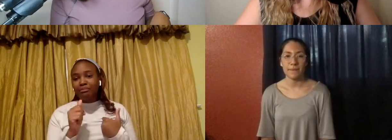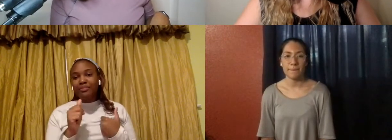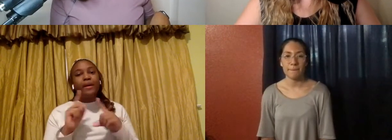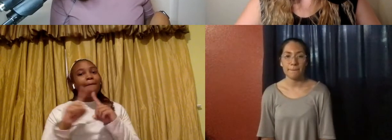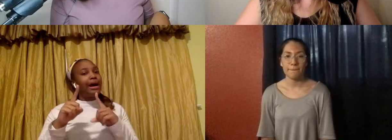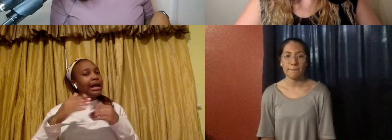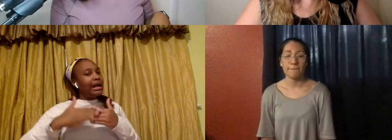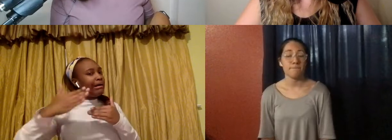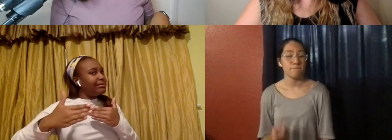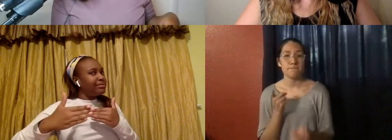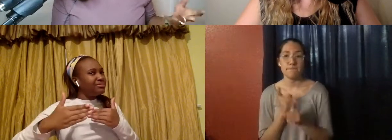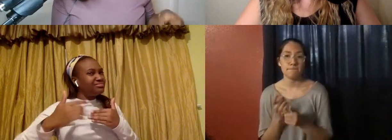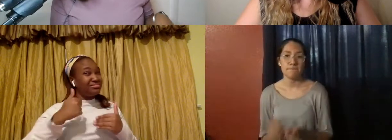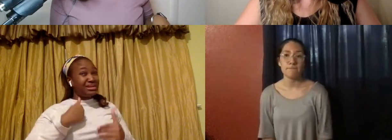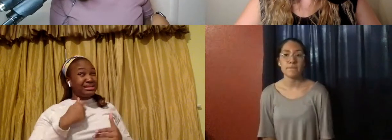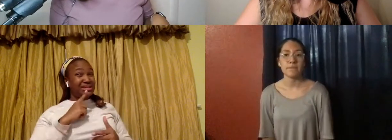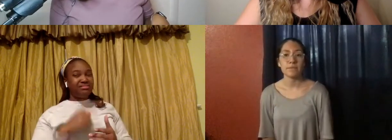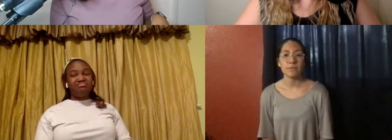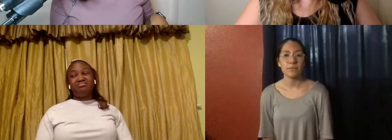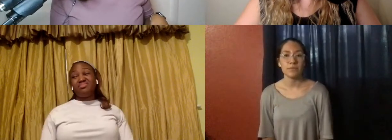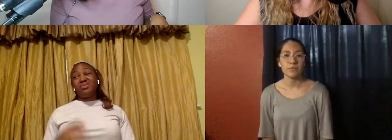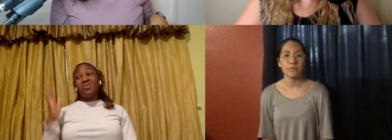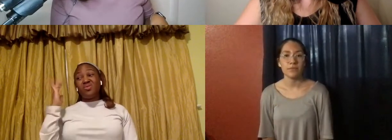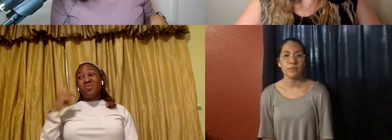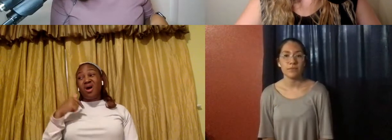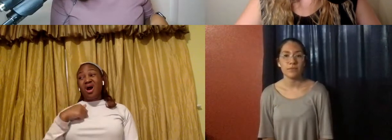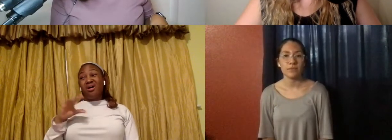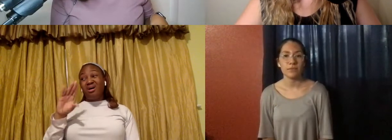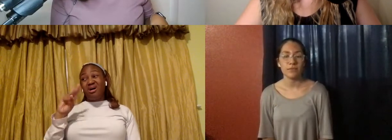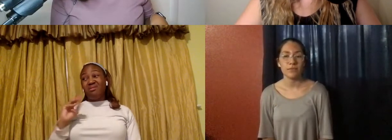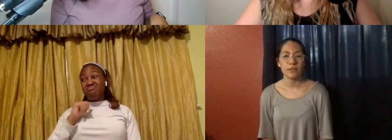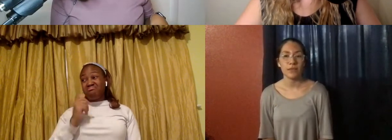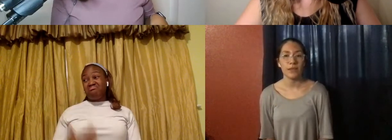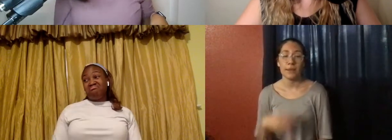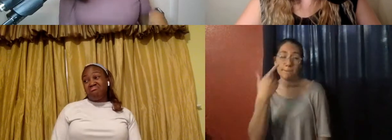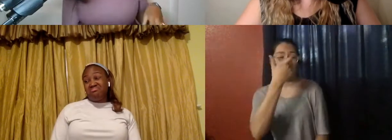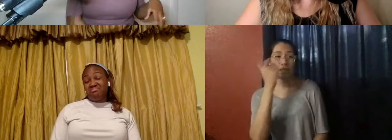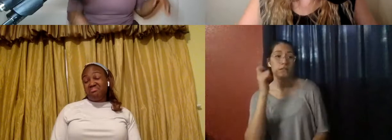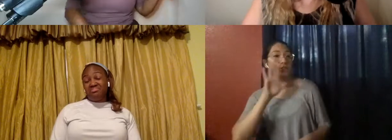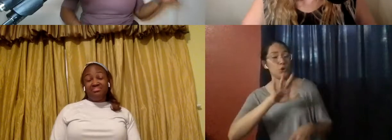should I be like, why didn't you make me come? Like, it's like, because your bush was too big.